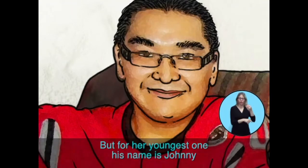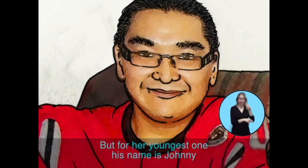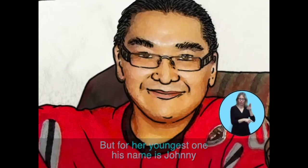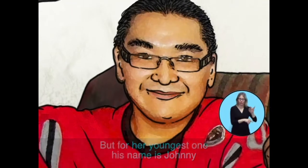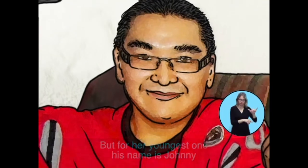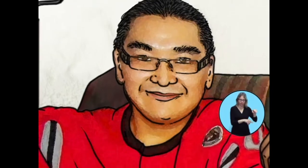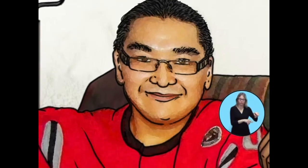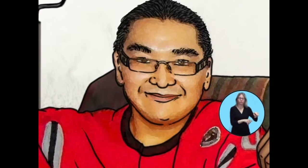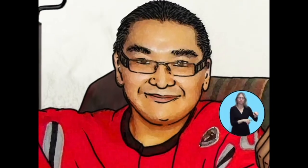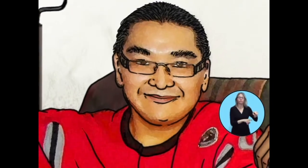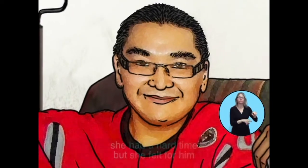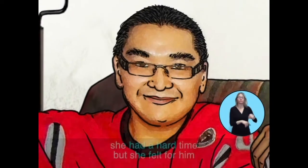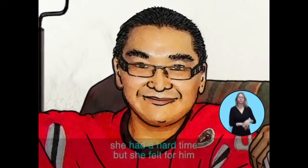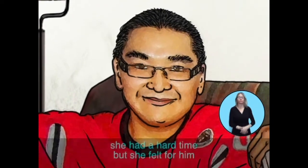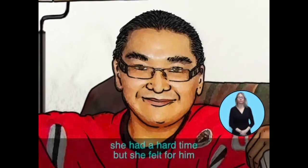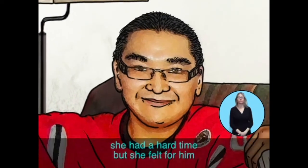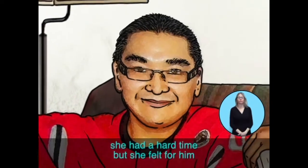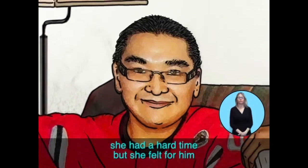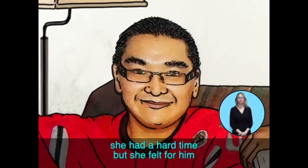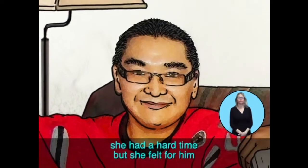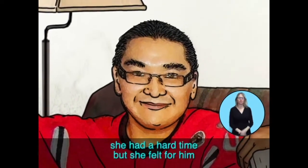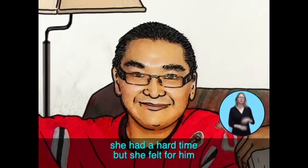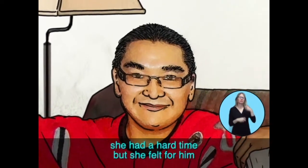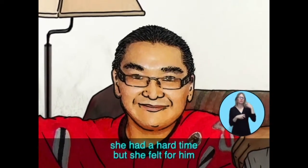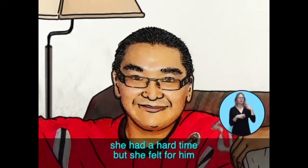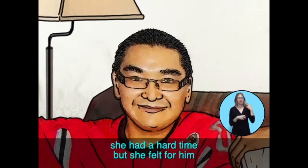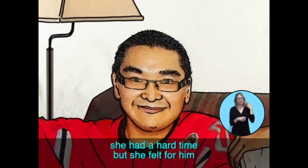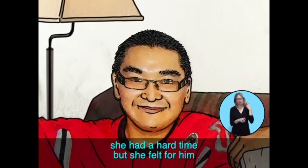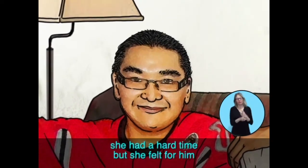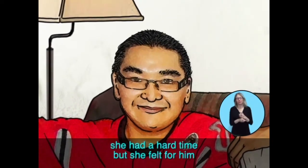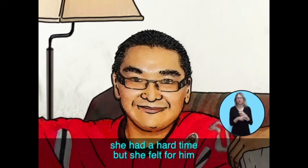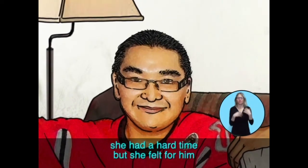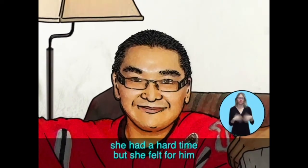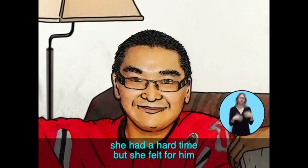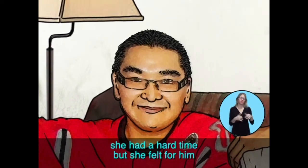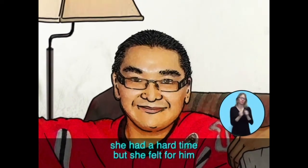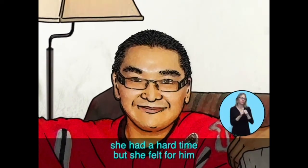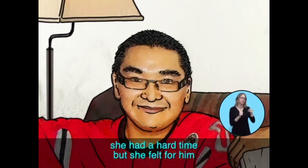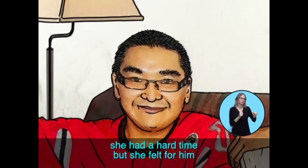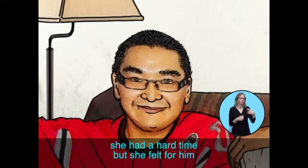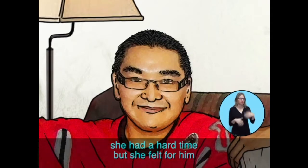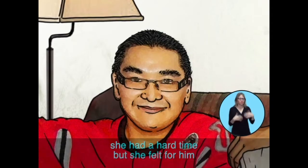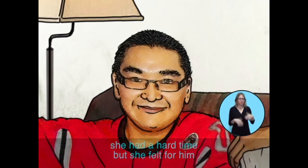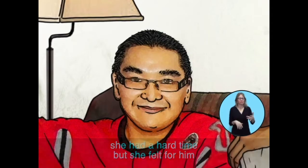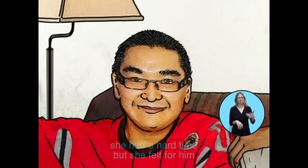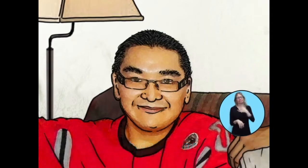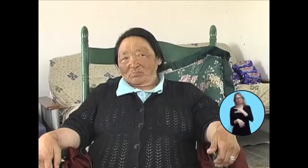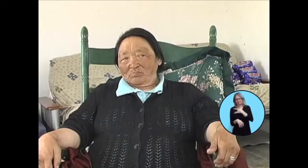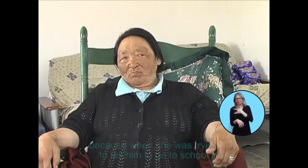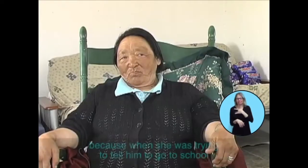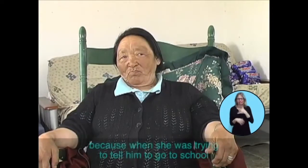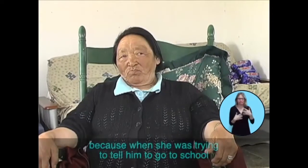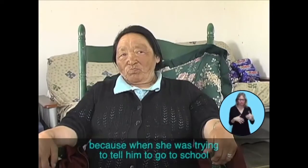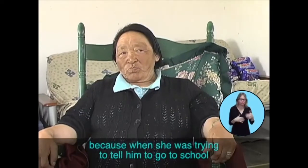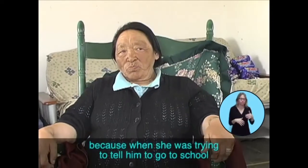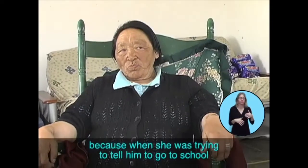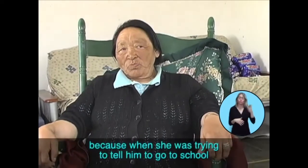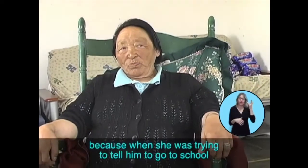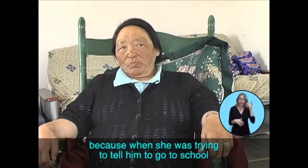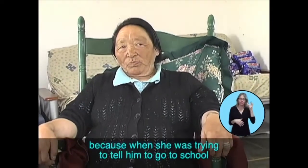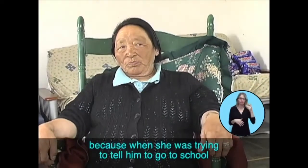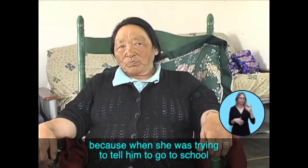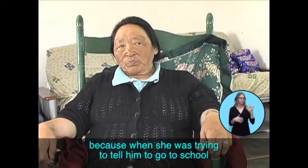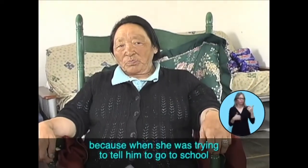Johnny, she had a hard time. Well, she felt for him, because when she would try